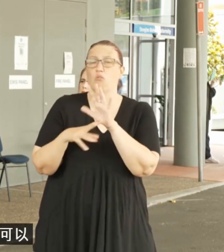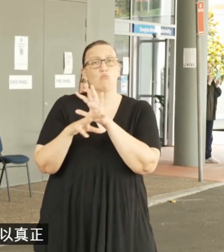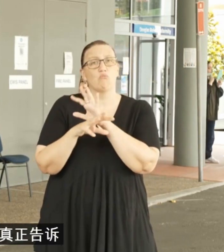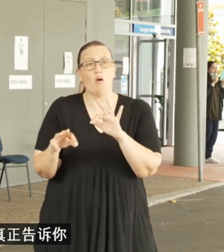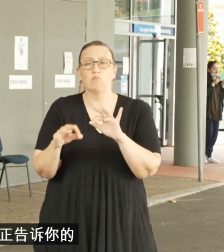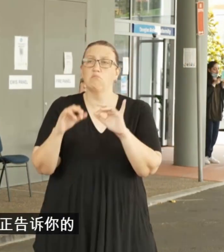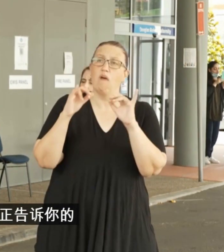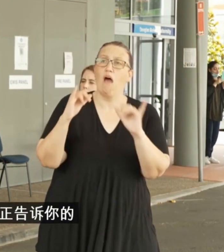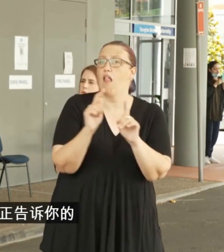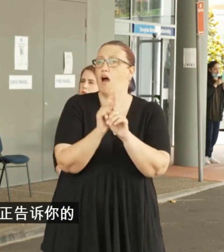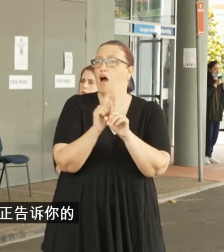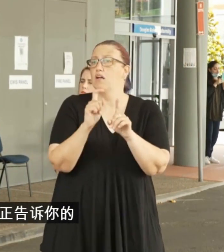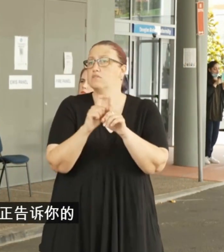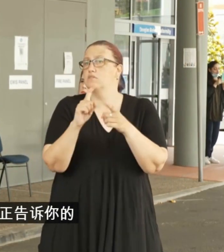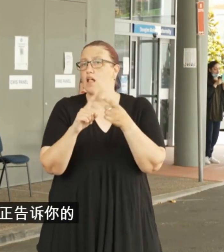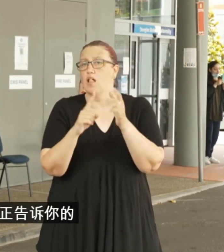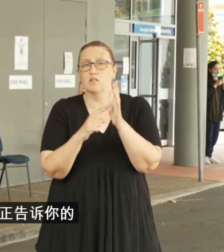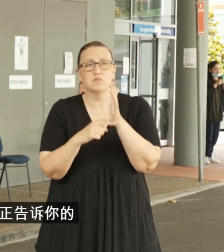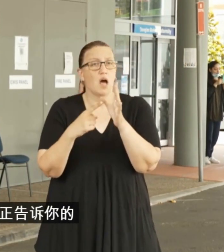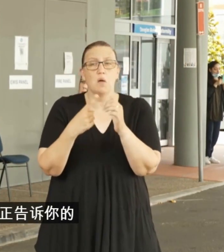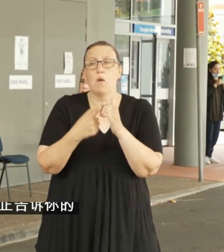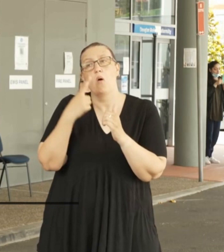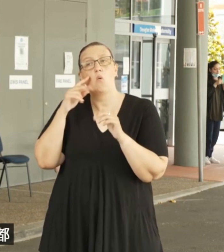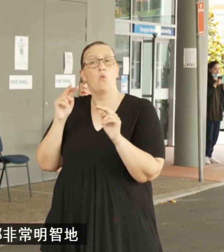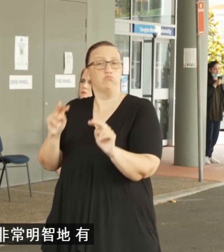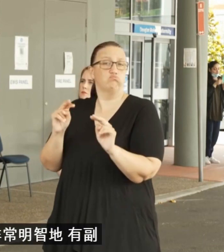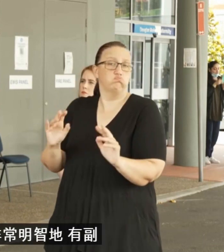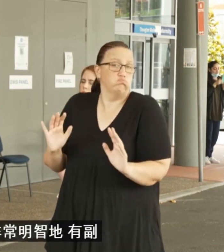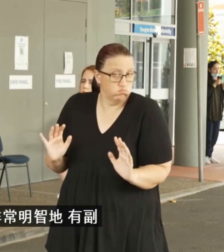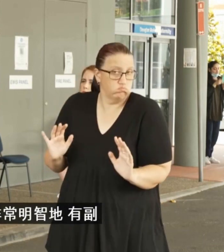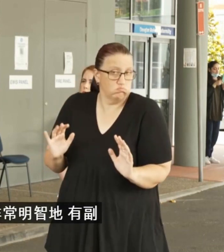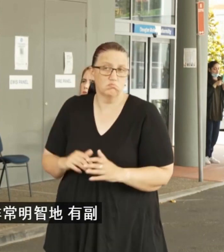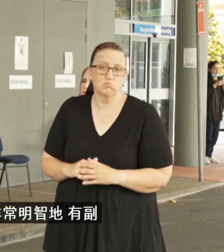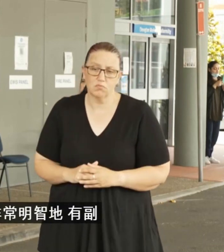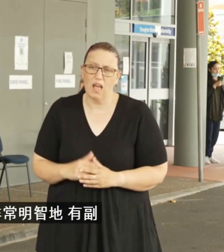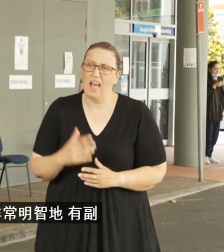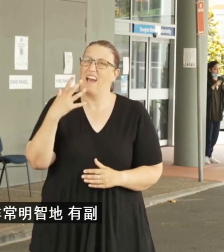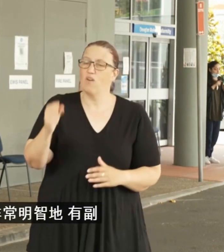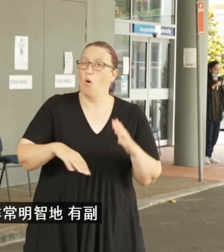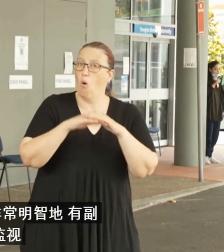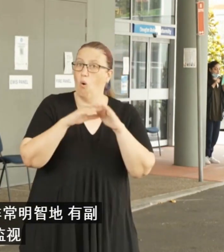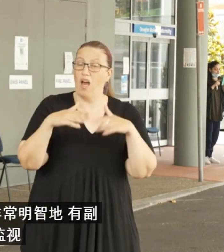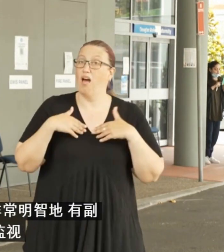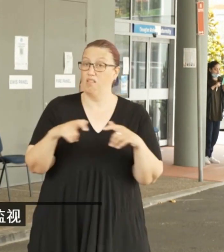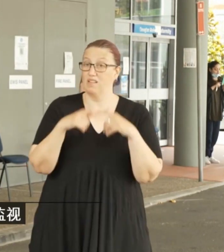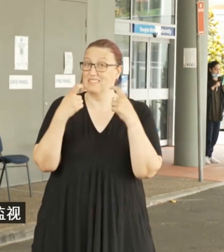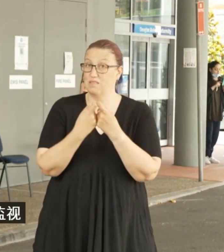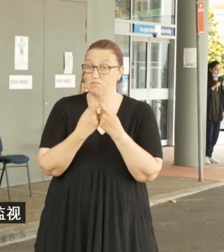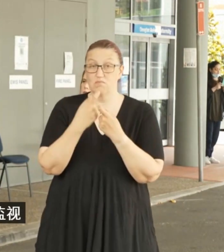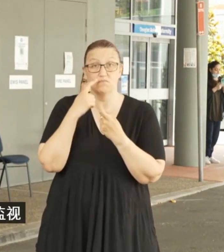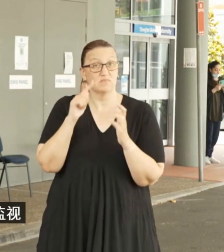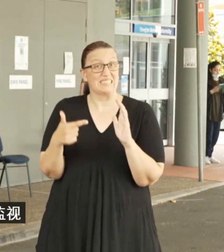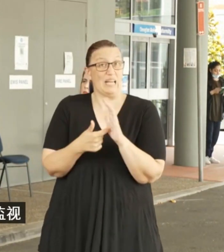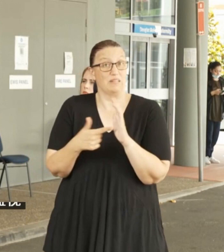All I could really tell you at the moment is that quite sensibly the entire health team, and we've got the Deputy Secretary, Susan Pearce, who monitors those